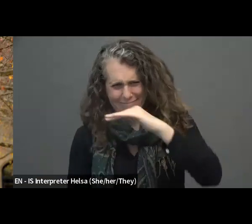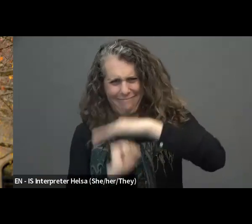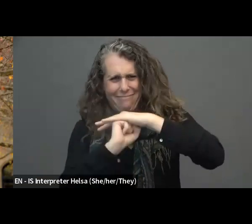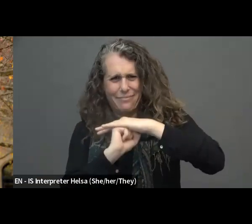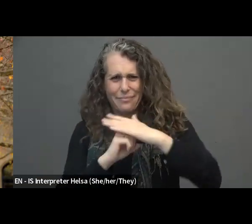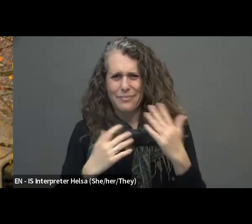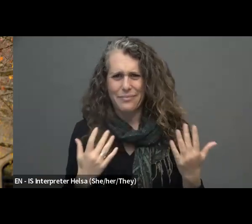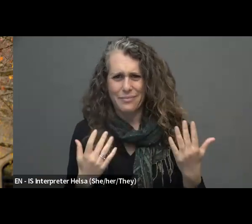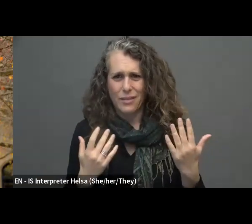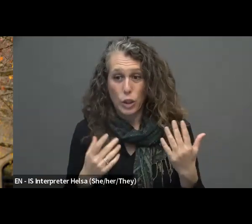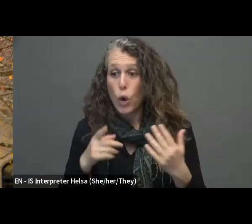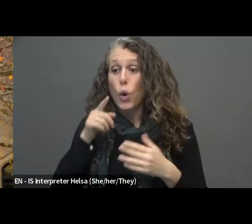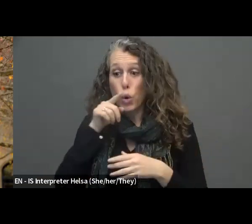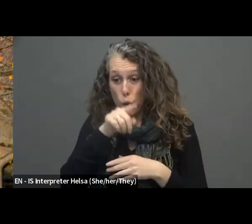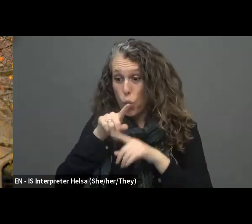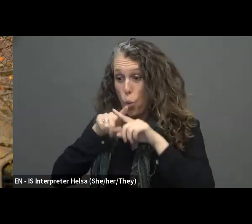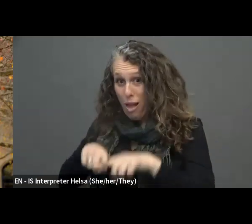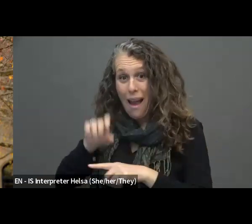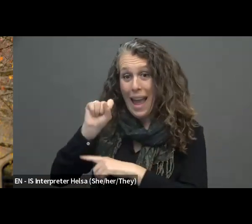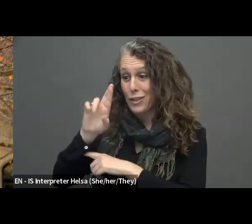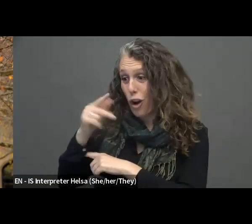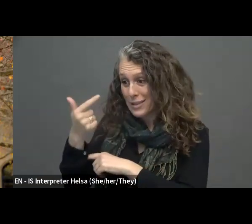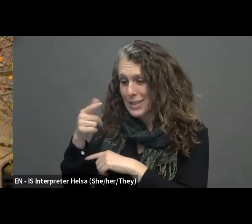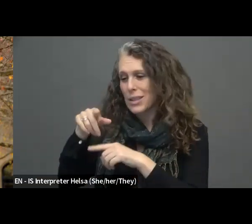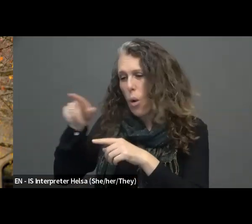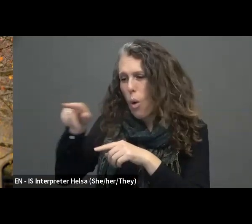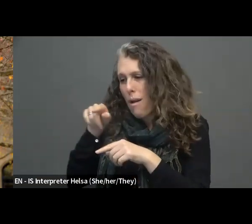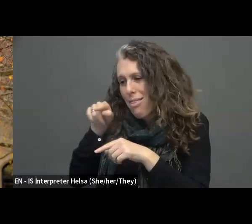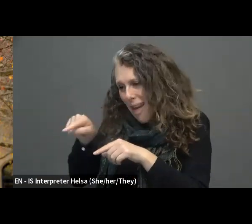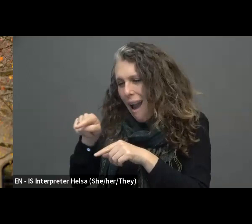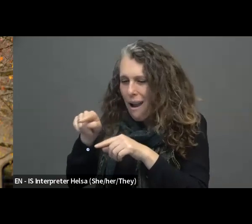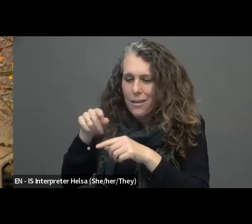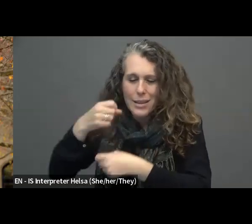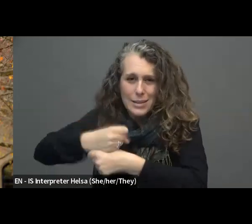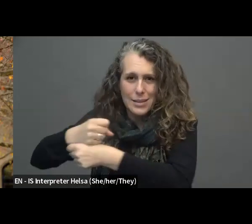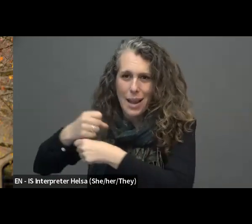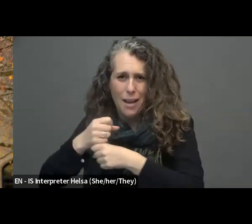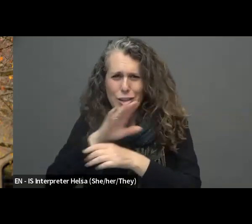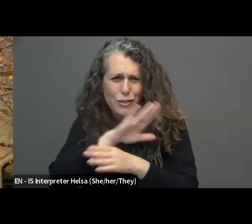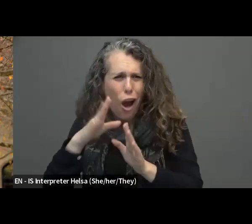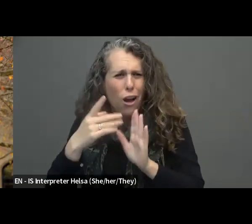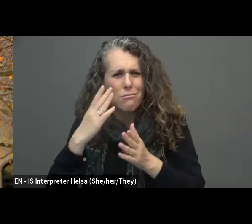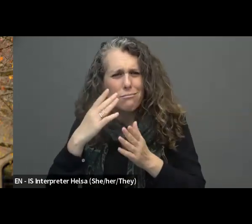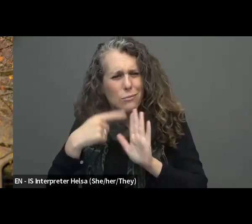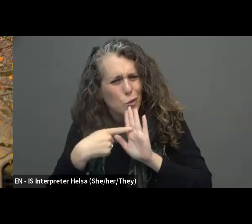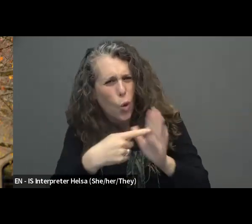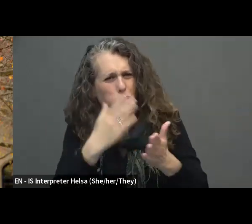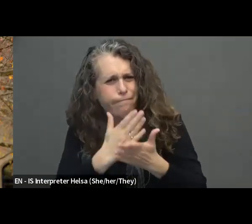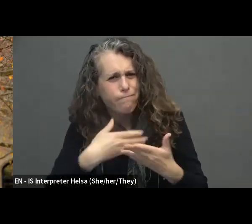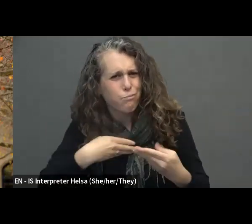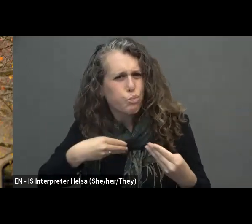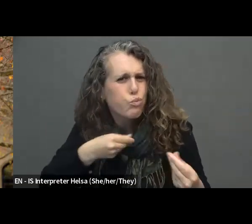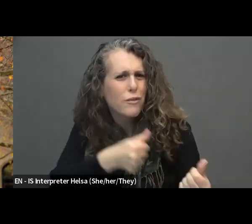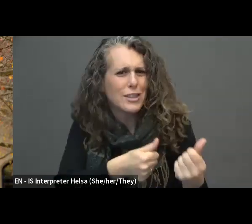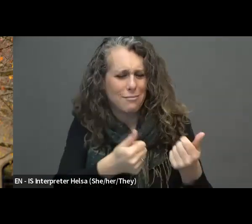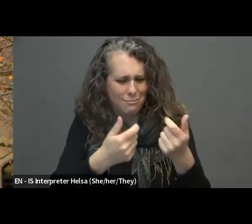giving a limited view of language proficiency at the higher proficiency levels. You know, where you need to be able